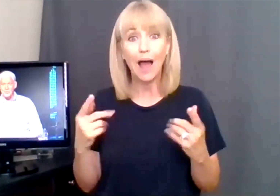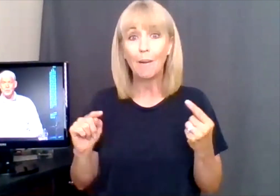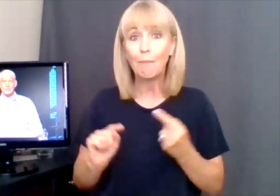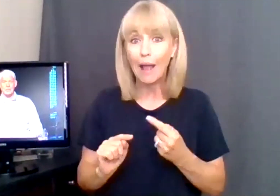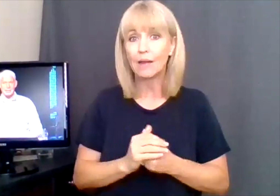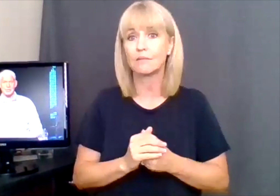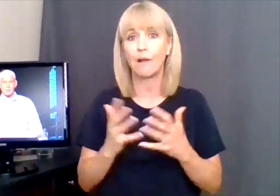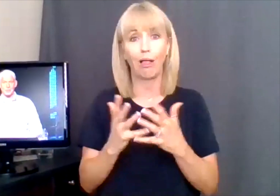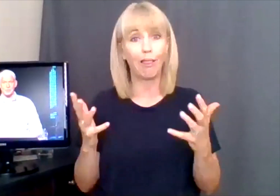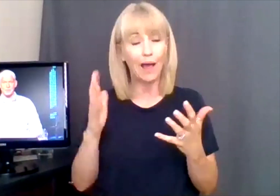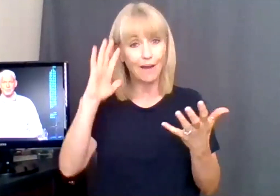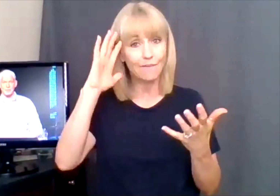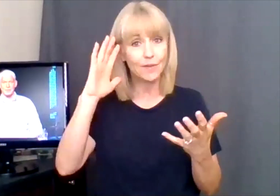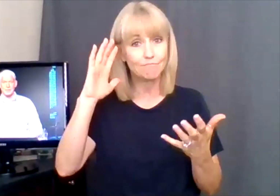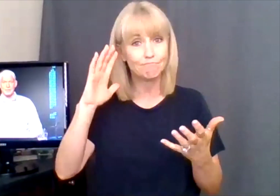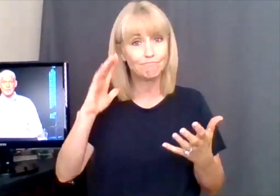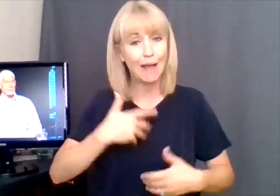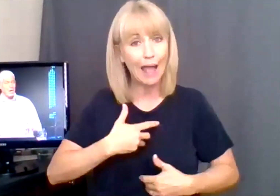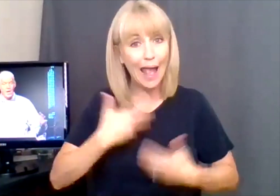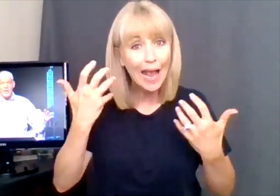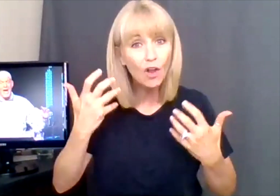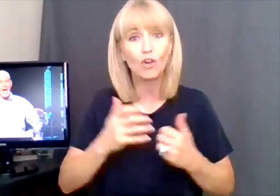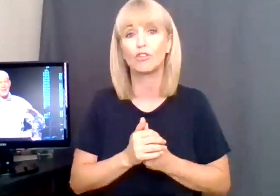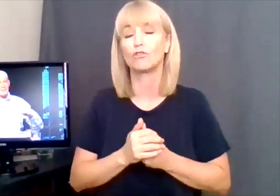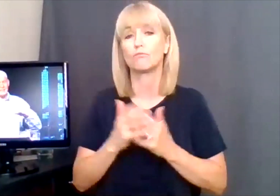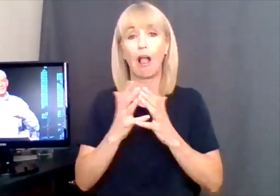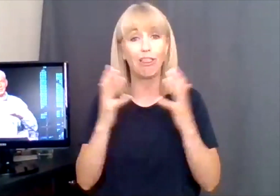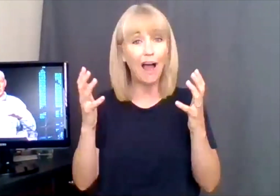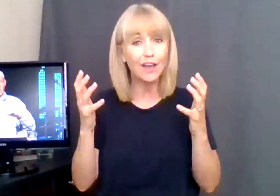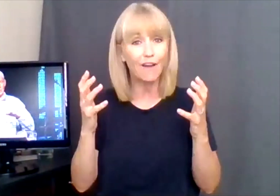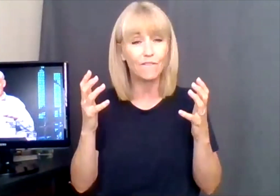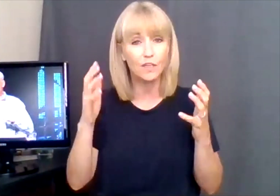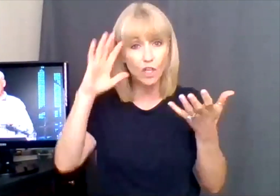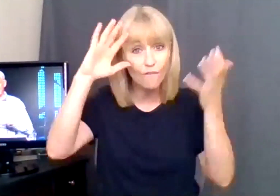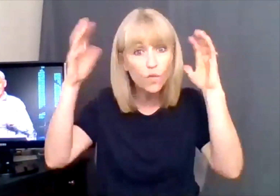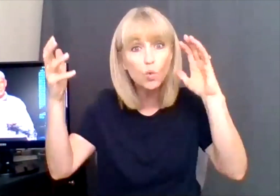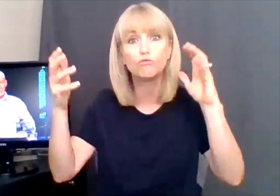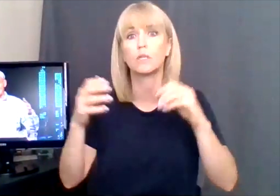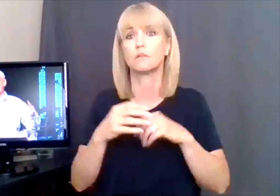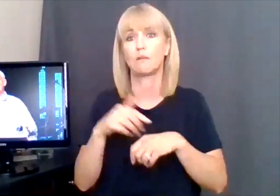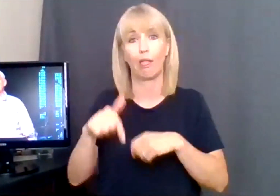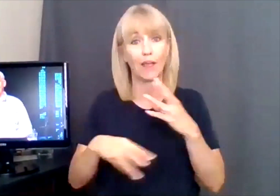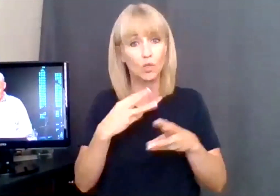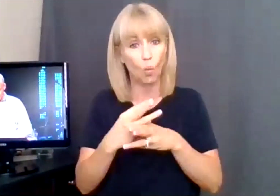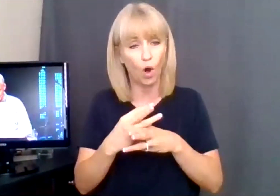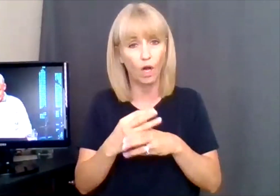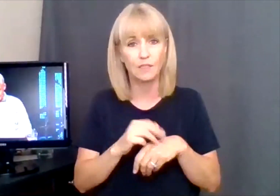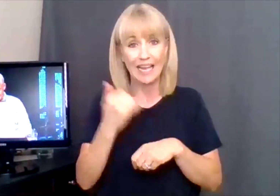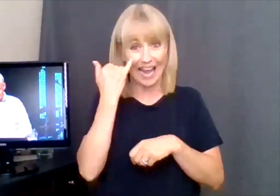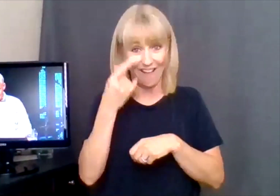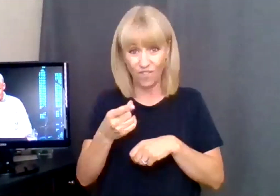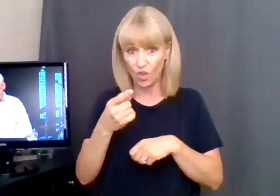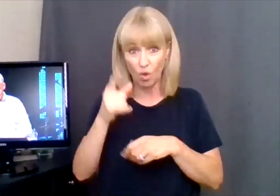of confusion in this world. And when all we have is this world without eternity, well, it becomes very